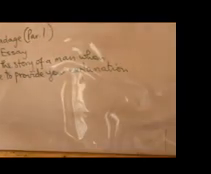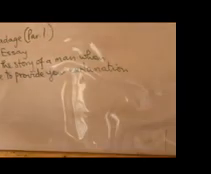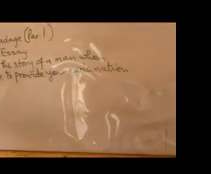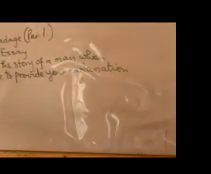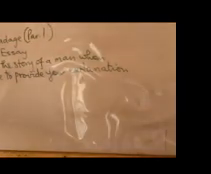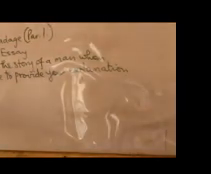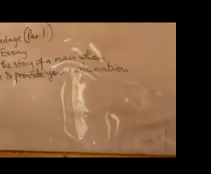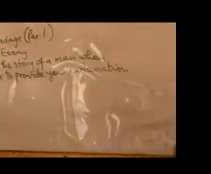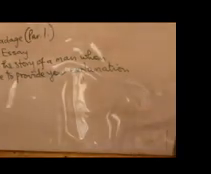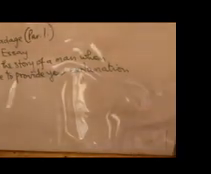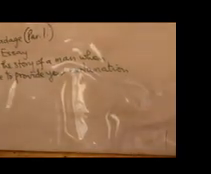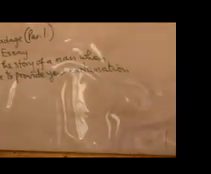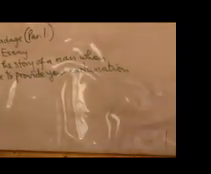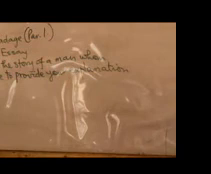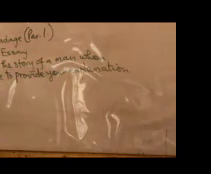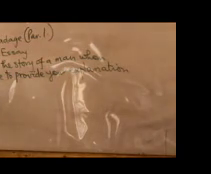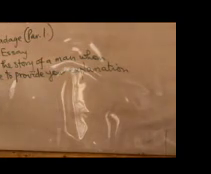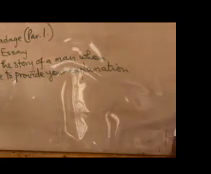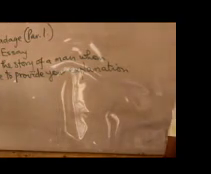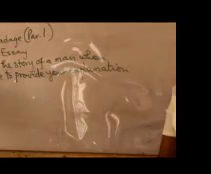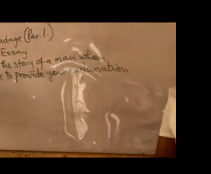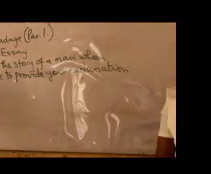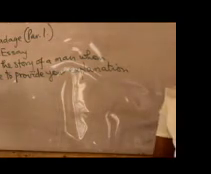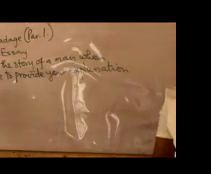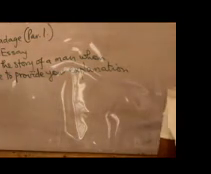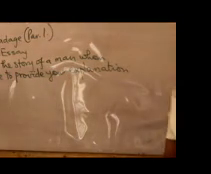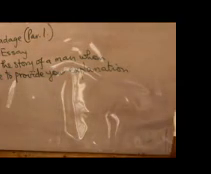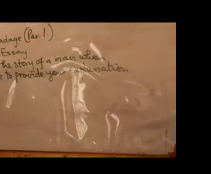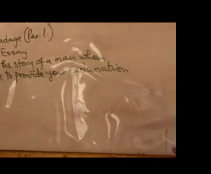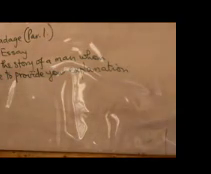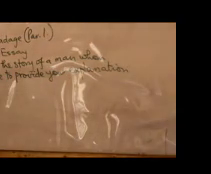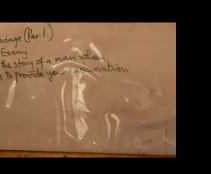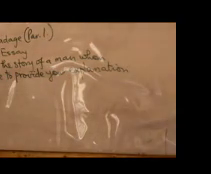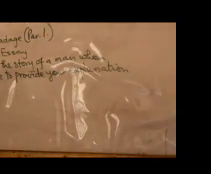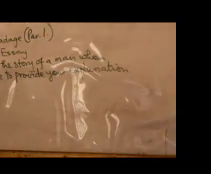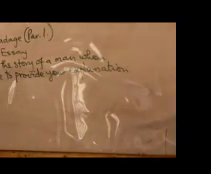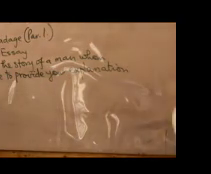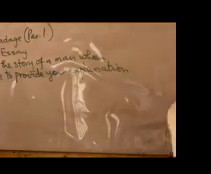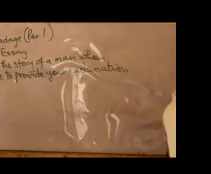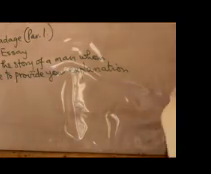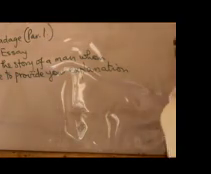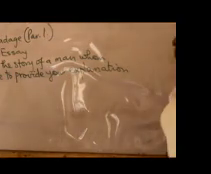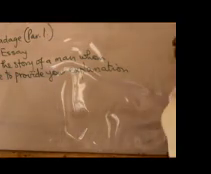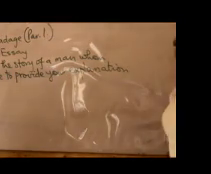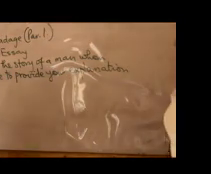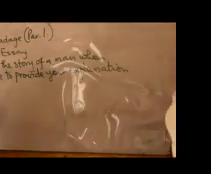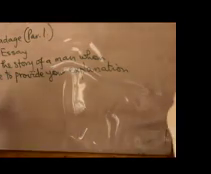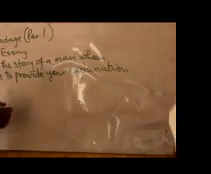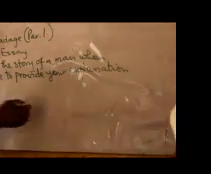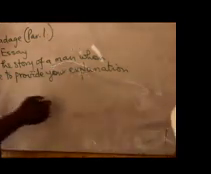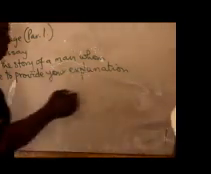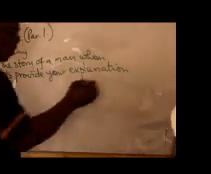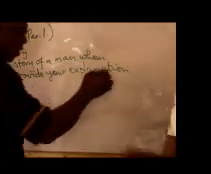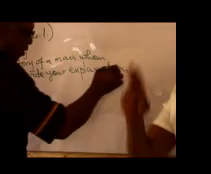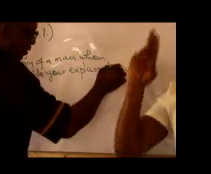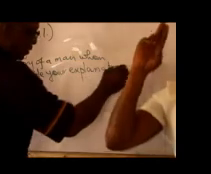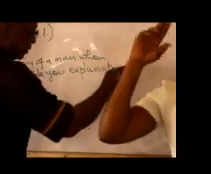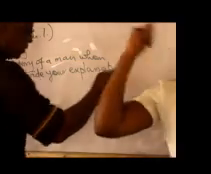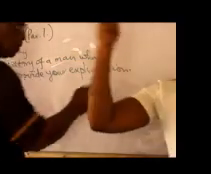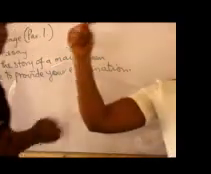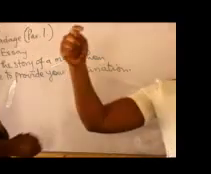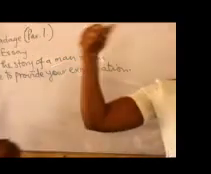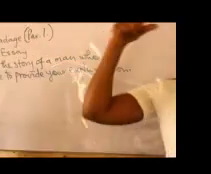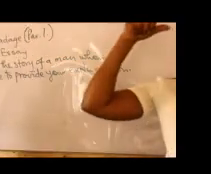So this might be He might be rich or poor.